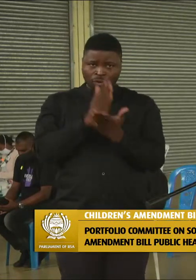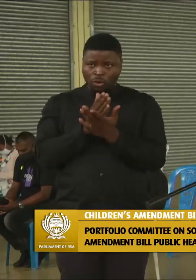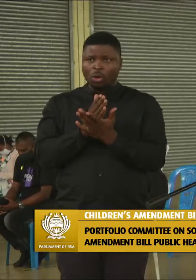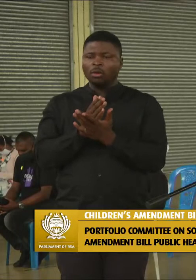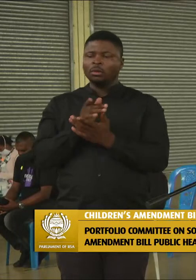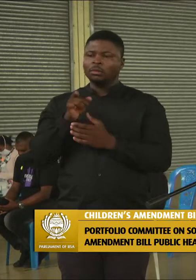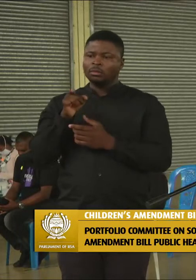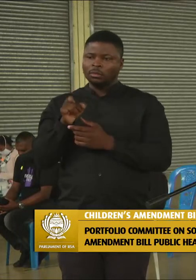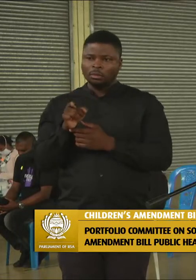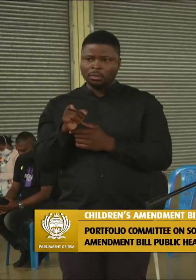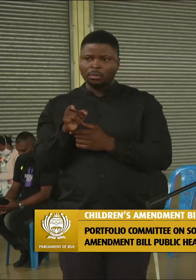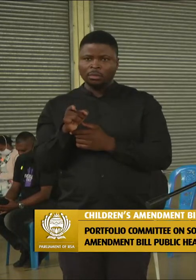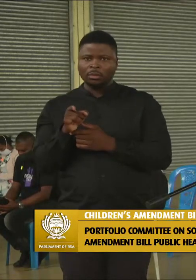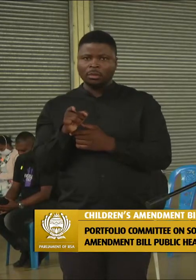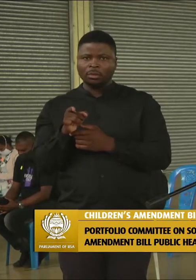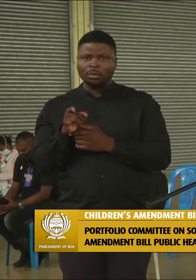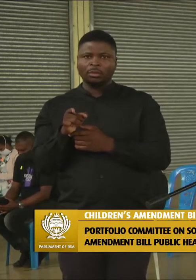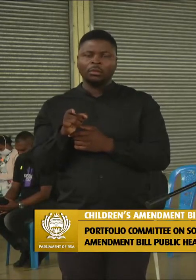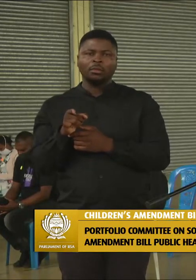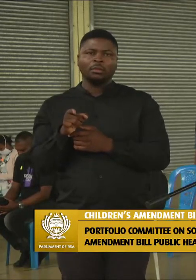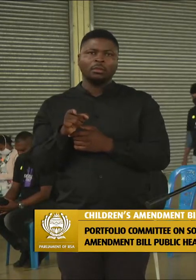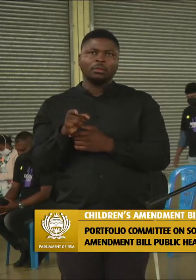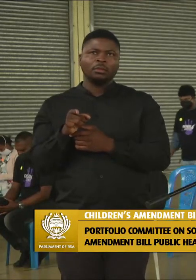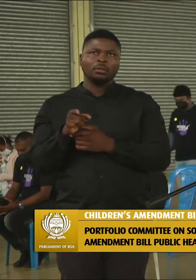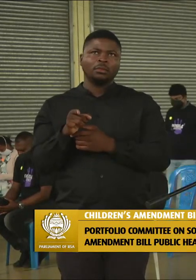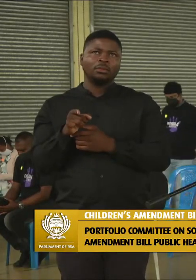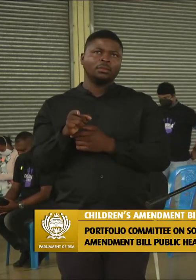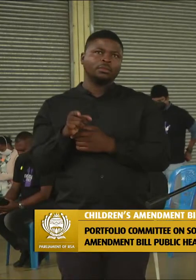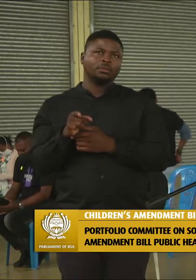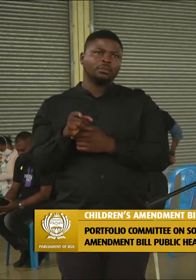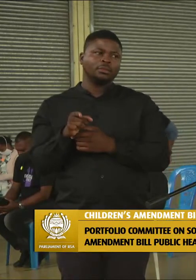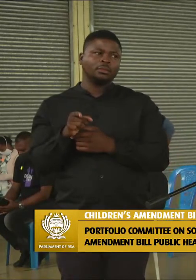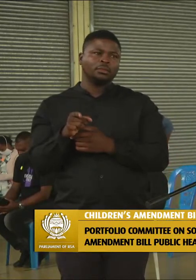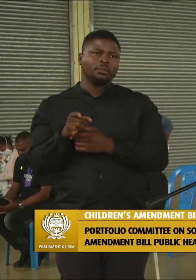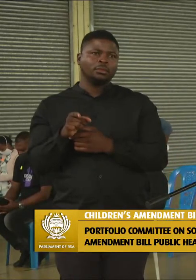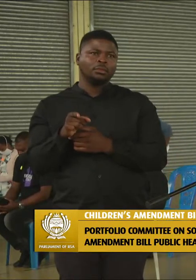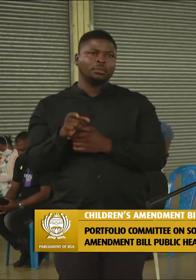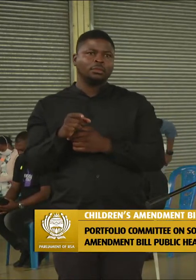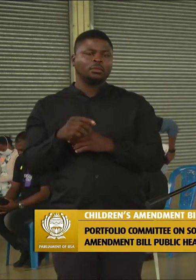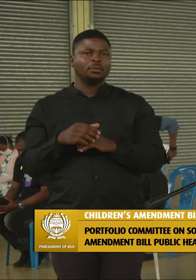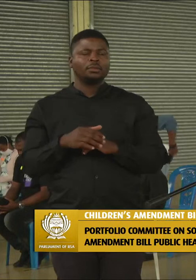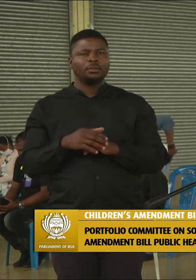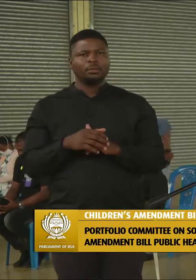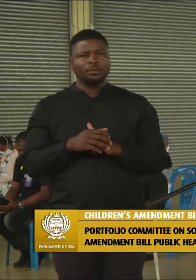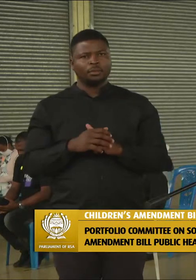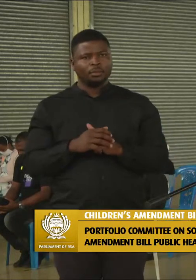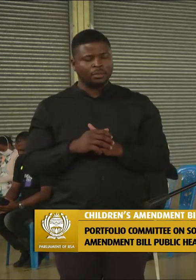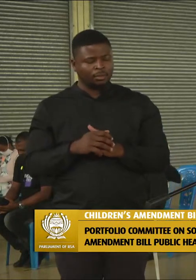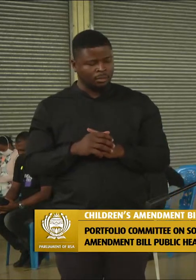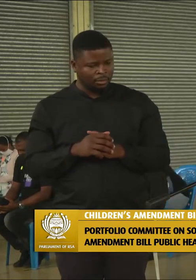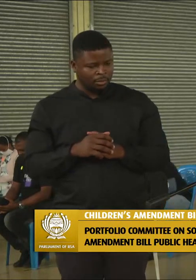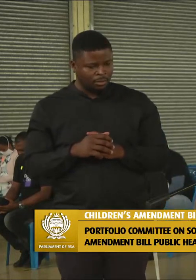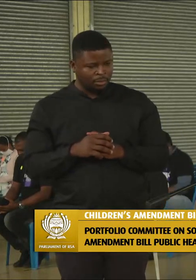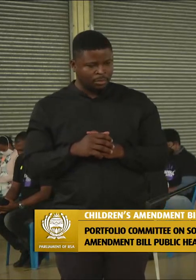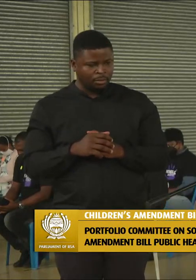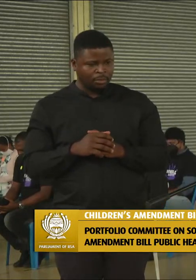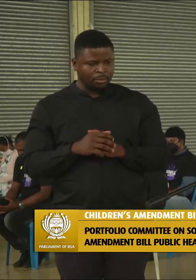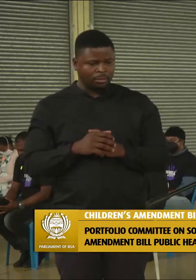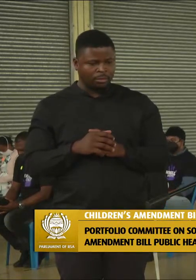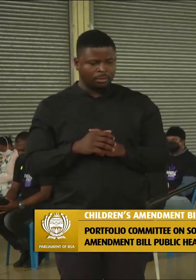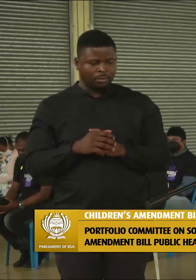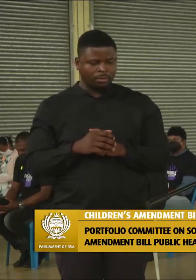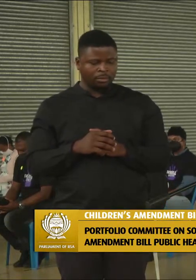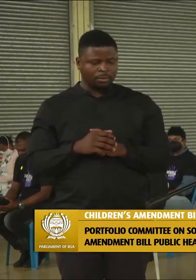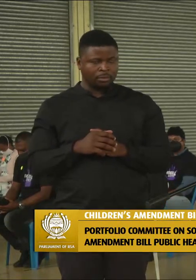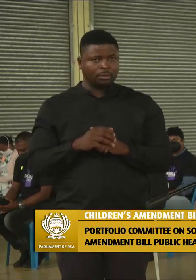to remove the child from homes where they are abused to centers where they can be